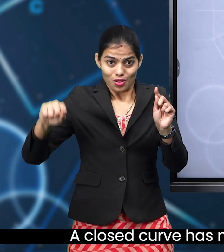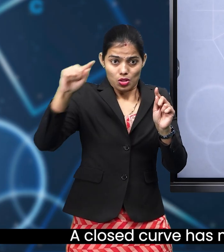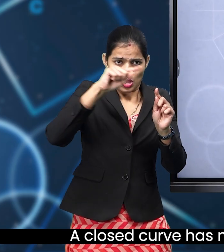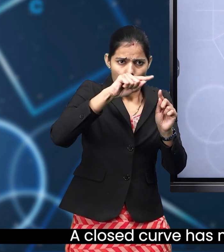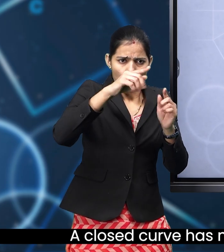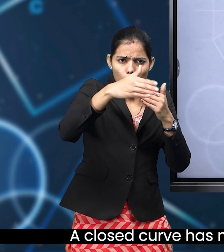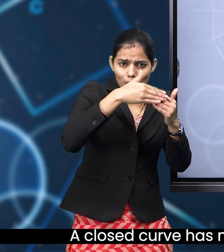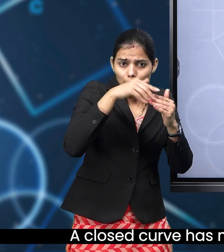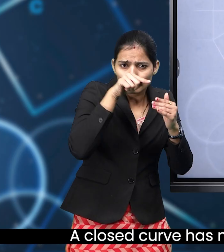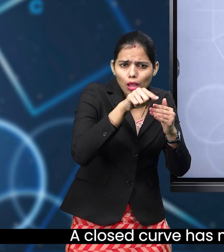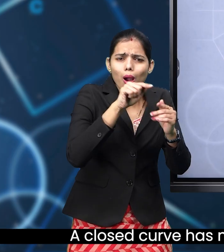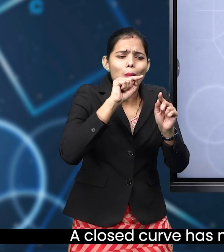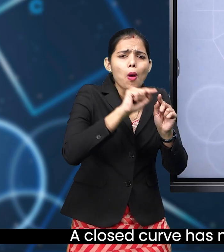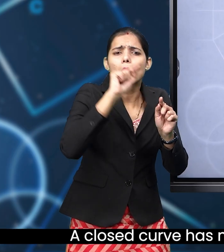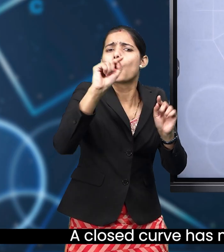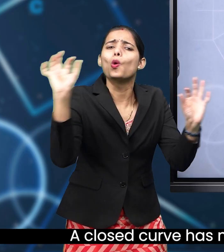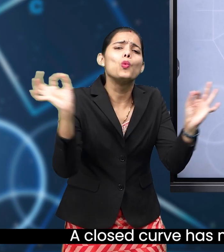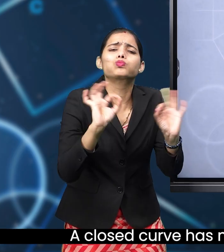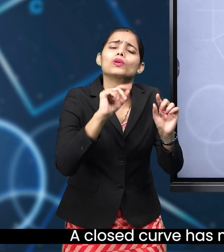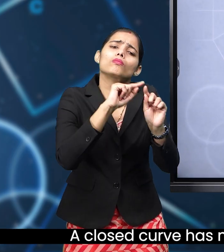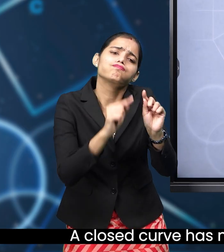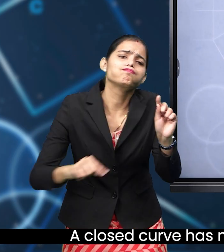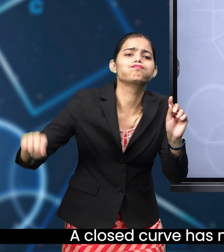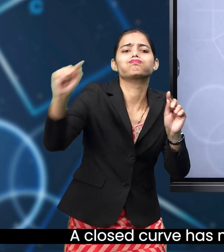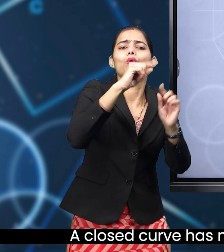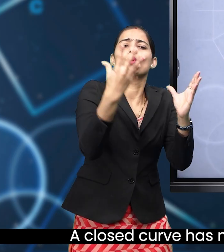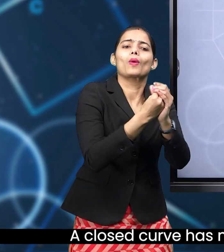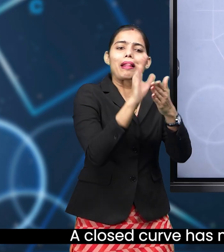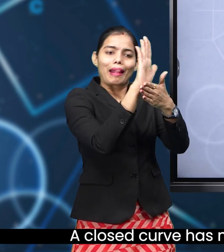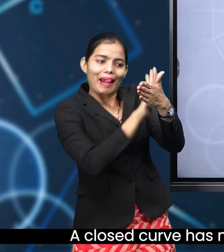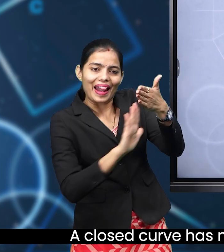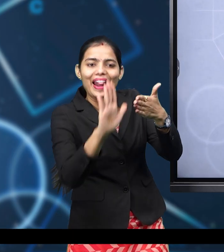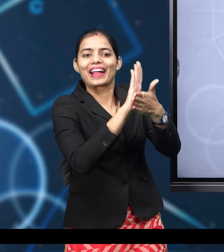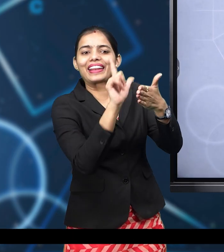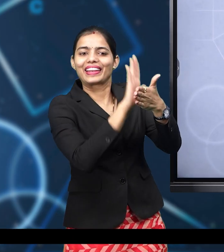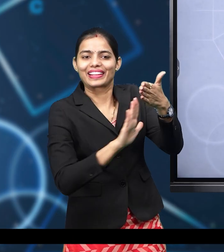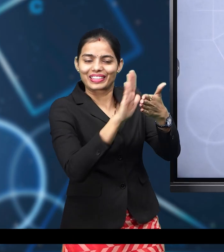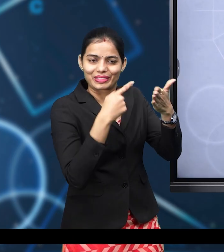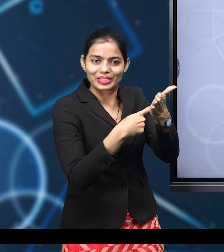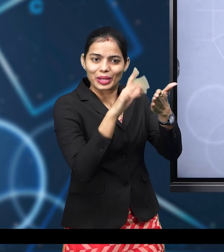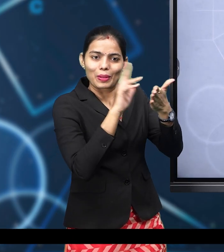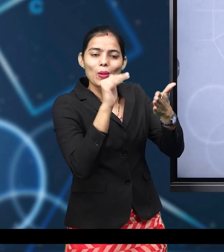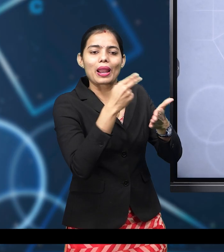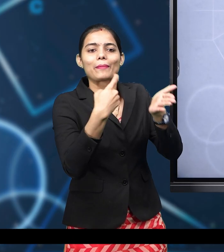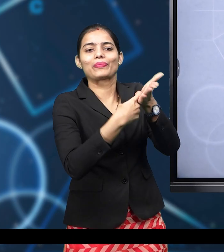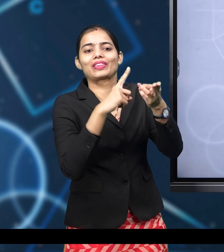A closed curve has no endpoints and encloses an area or a region.